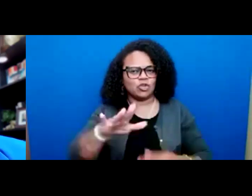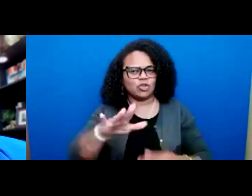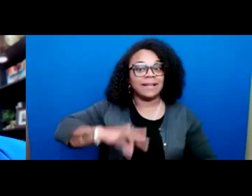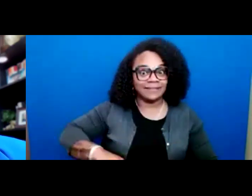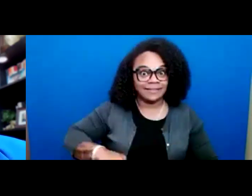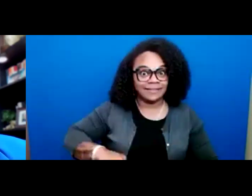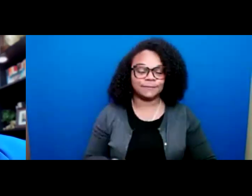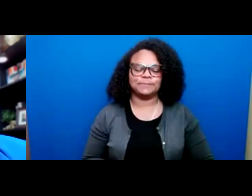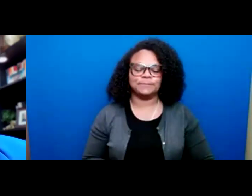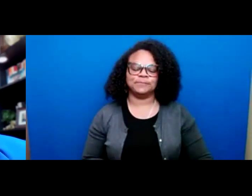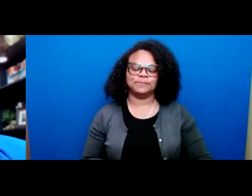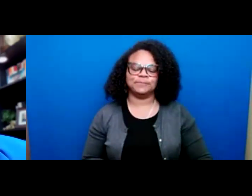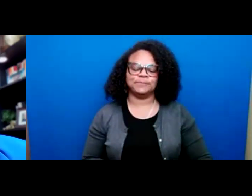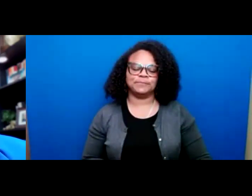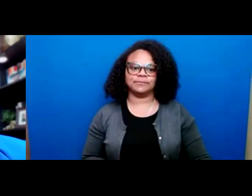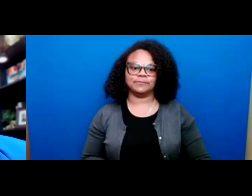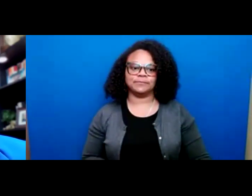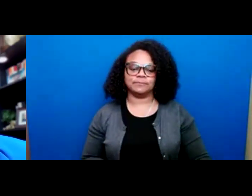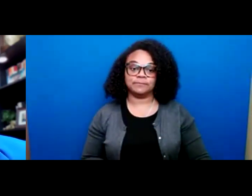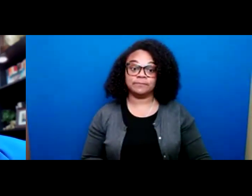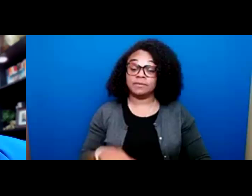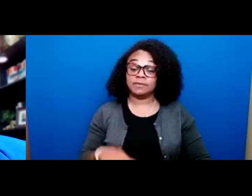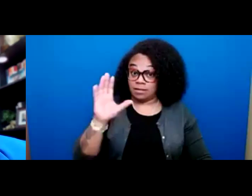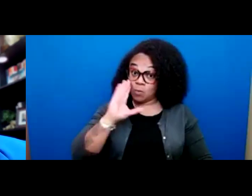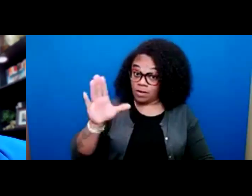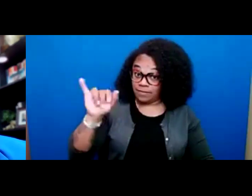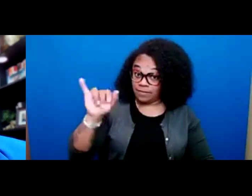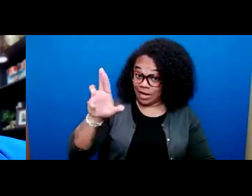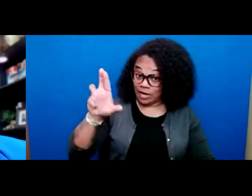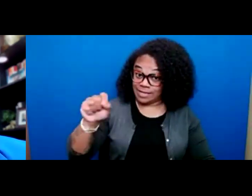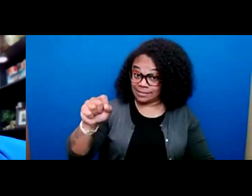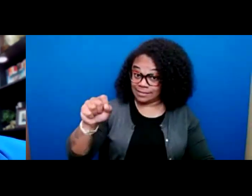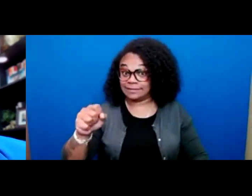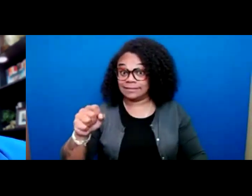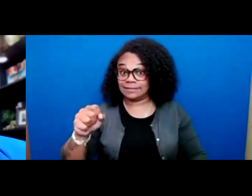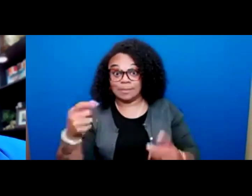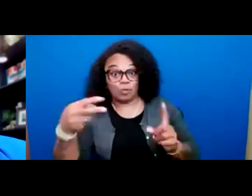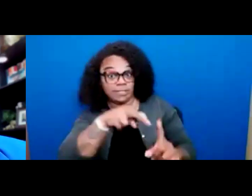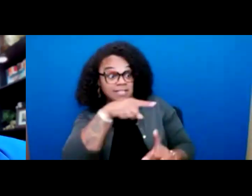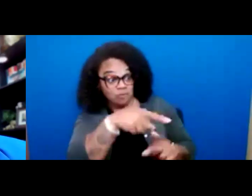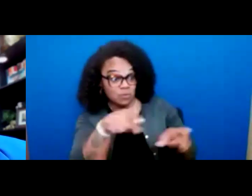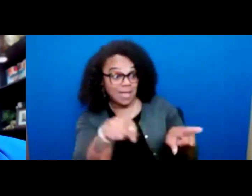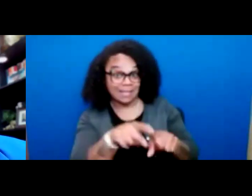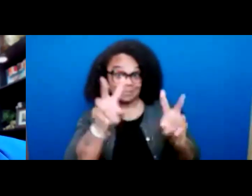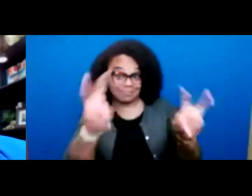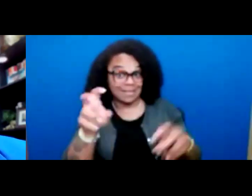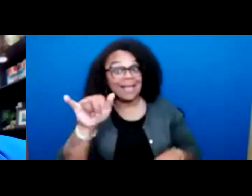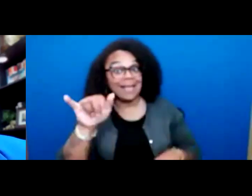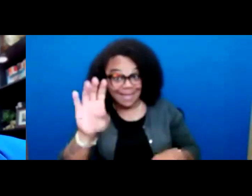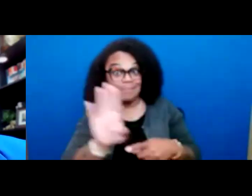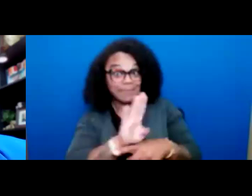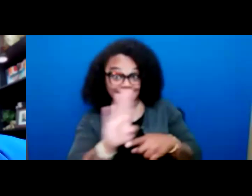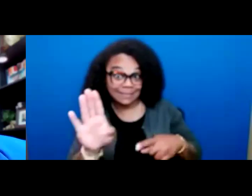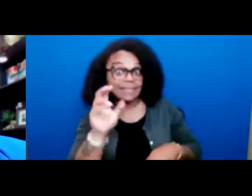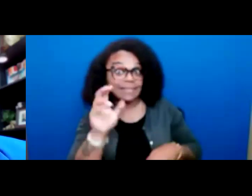And that is whether or not the IRS is saying you are in business or you are a